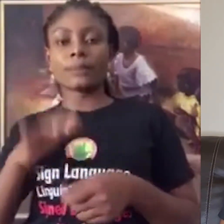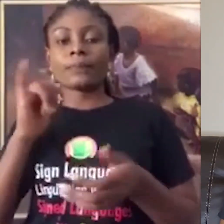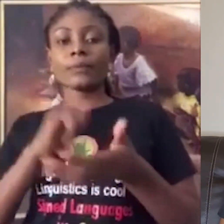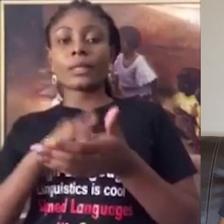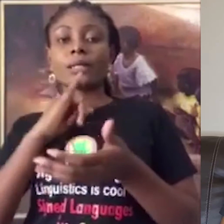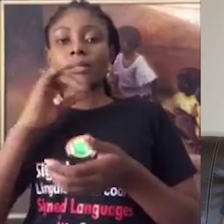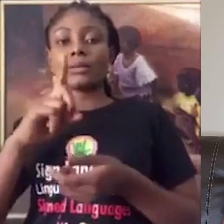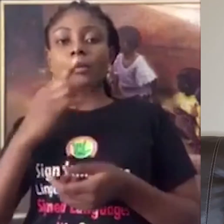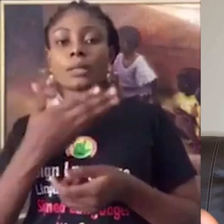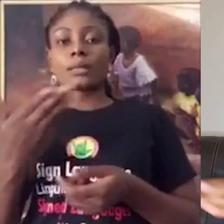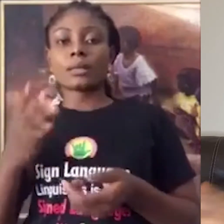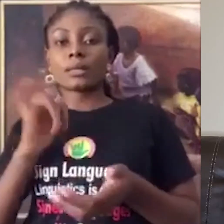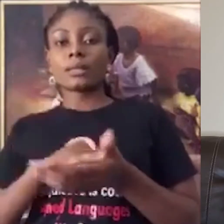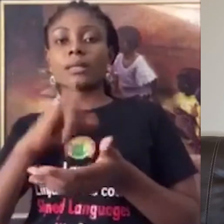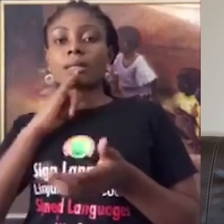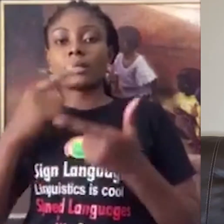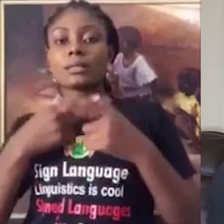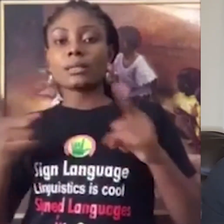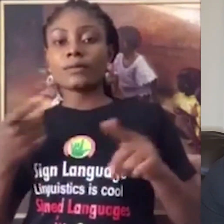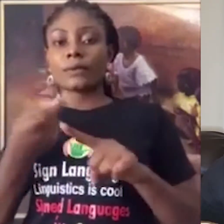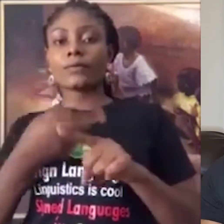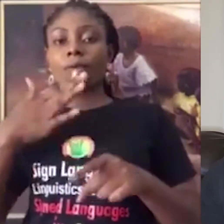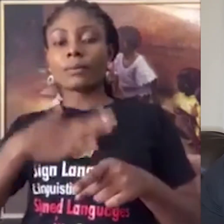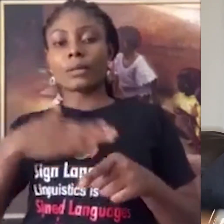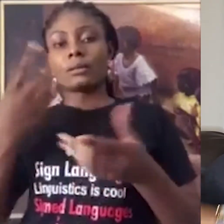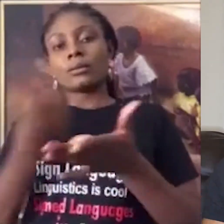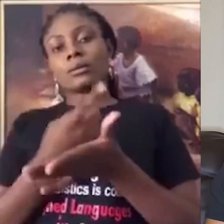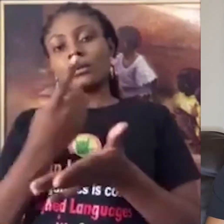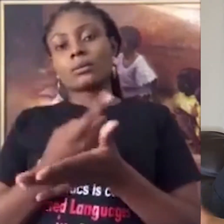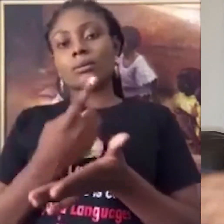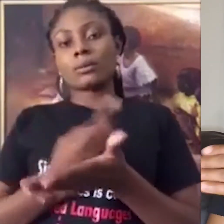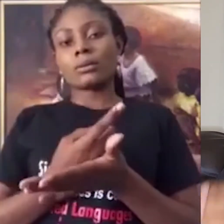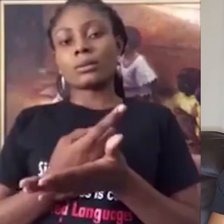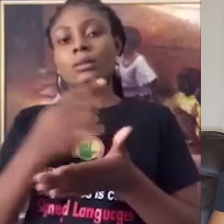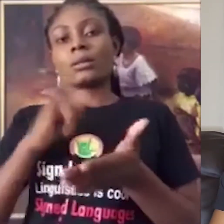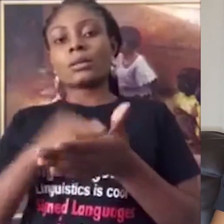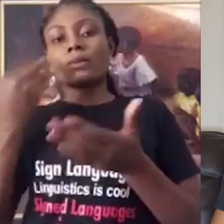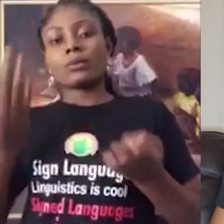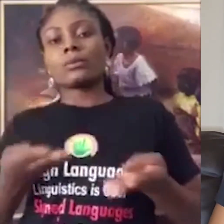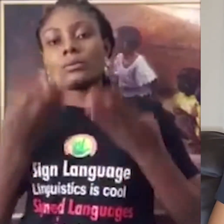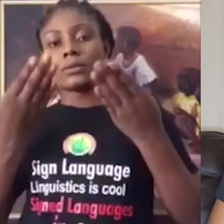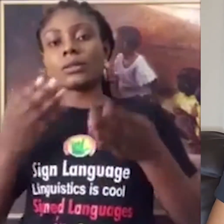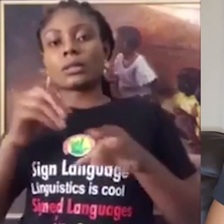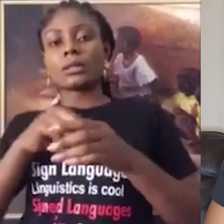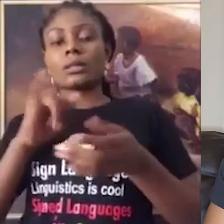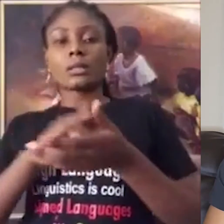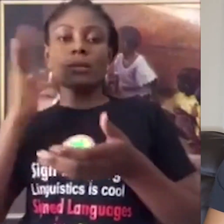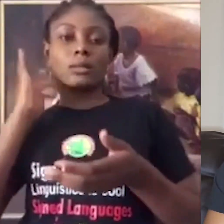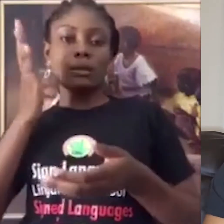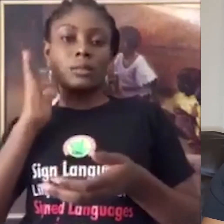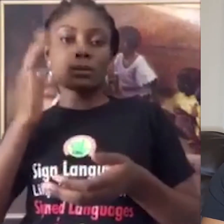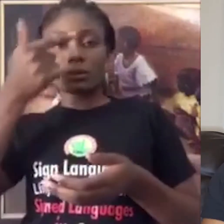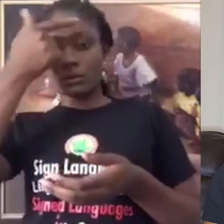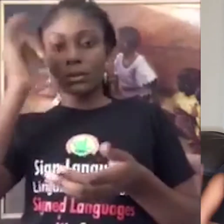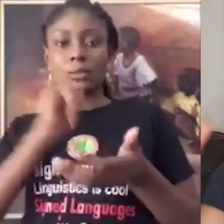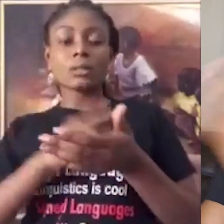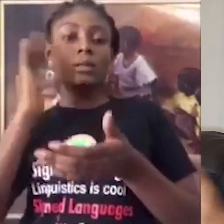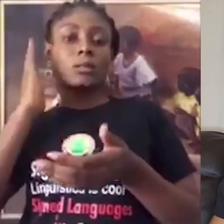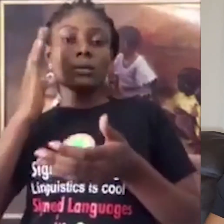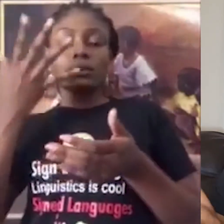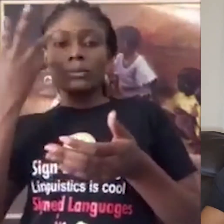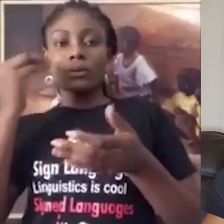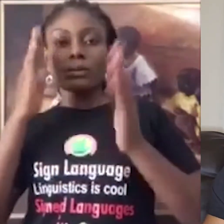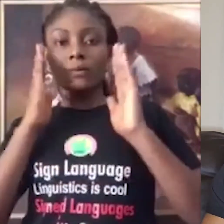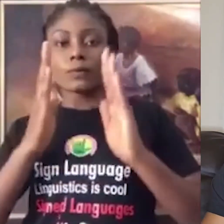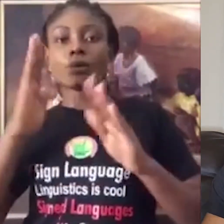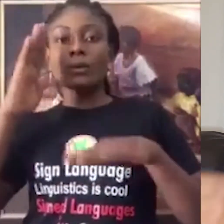deaf child. And that is one thing that is different from my discussion and the discussion that was presented in the lecture, because the lecture